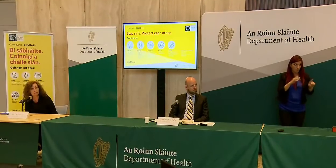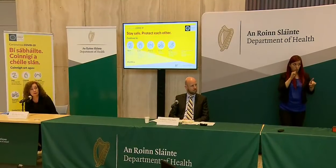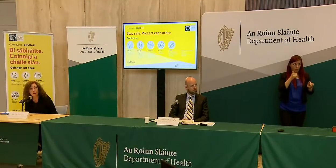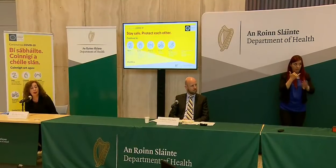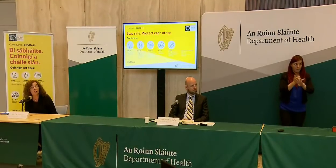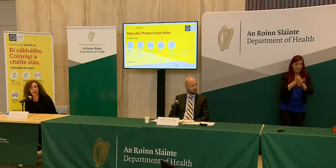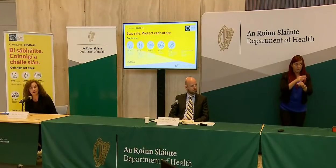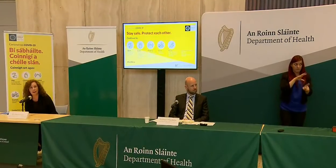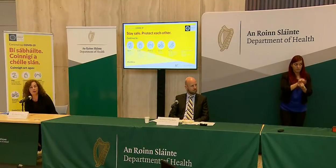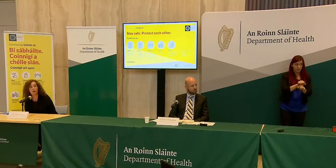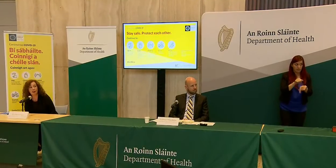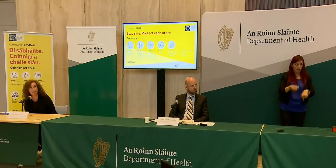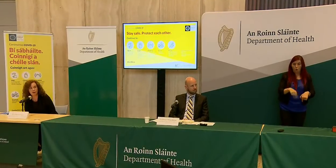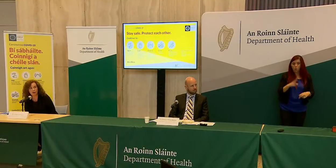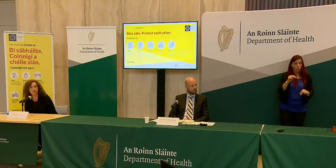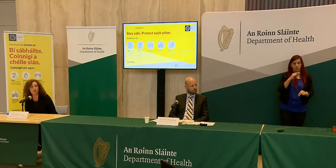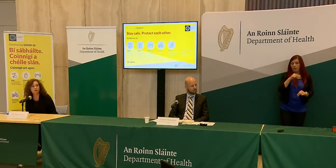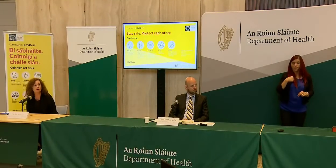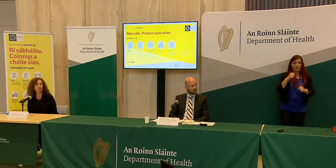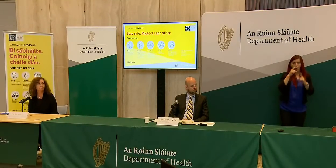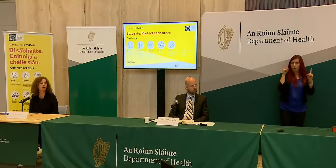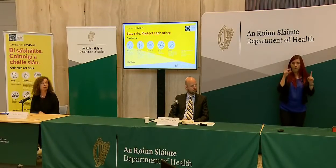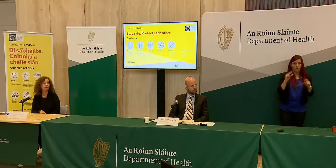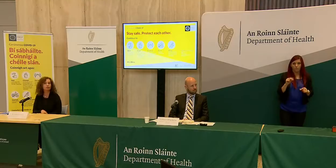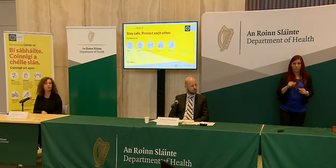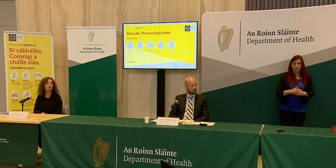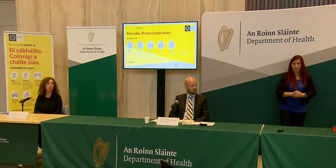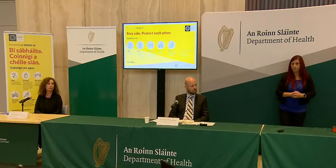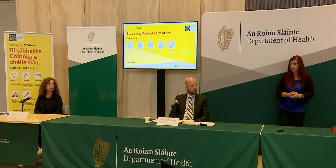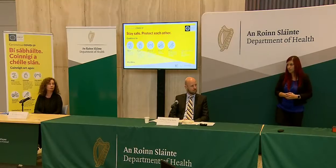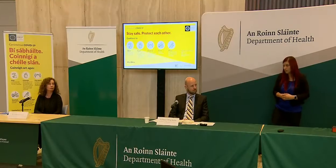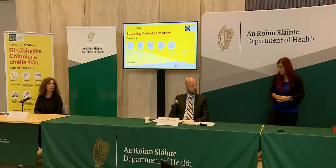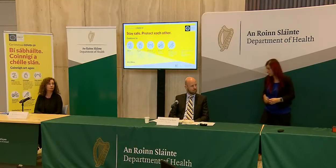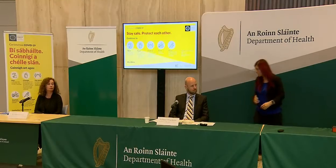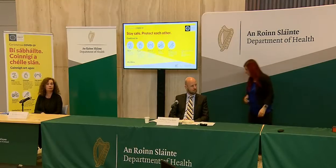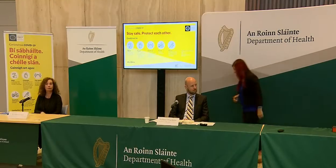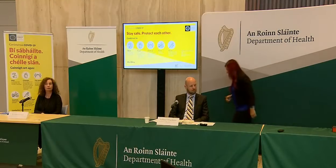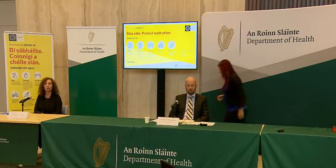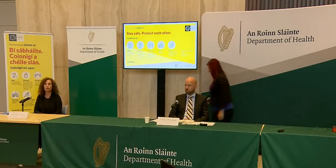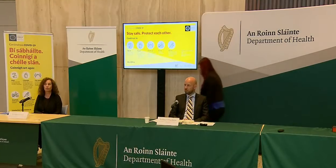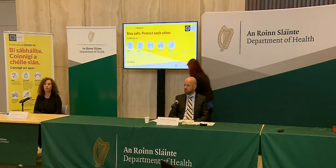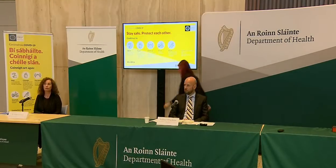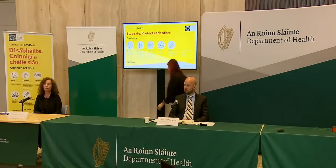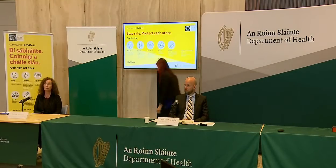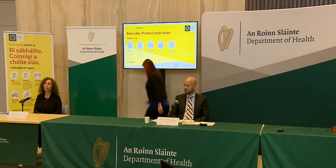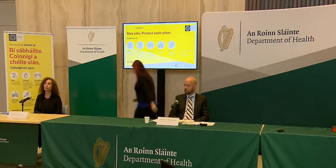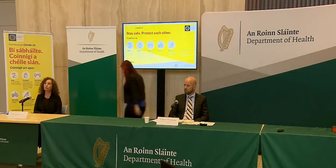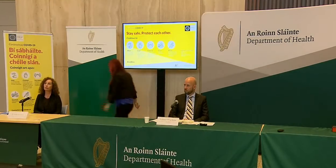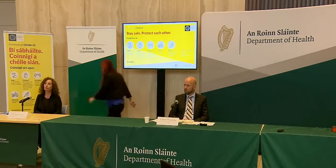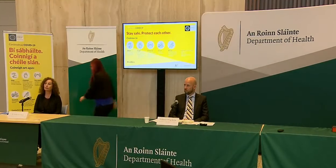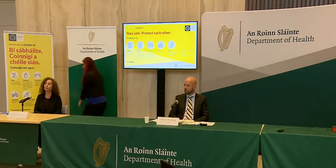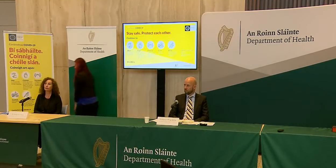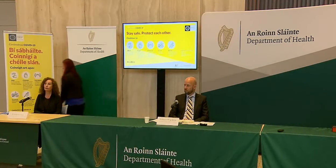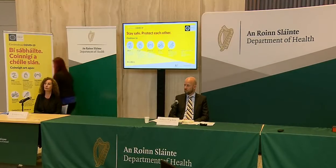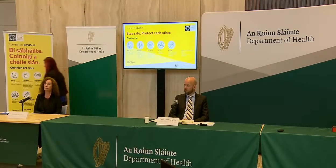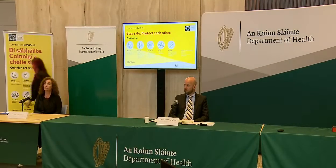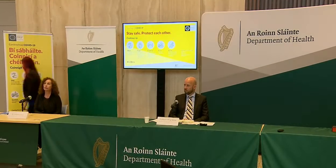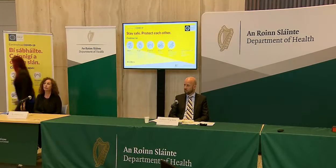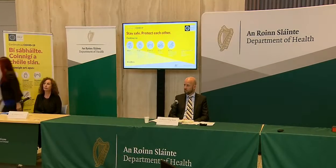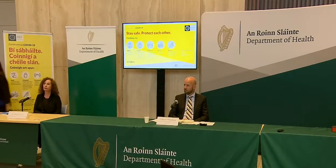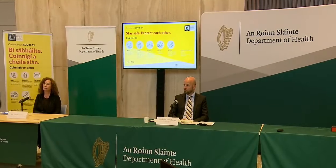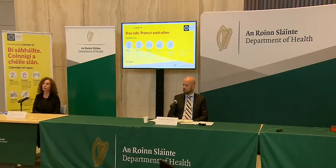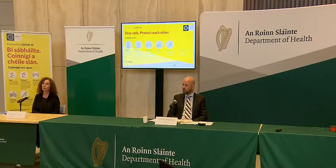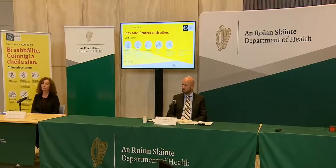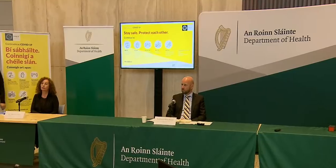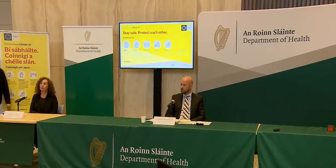yet? Not that I'm aware of, no. Thank you. Thank you. Good evening, Ian Begley from the Irish Daily Mail. I've spoken to